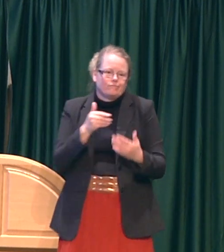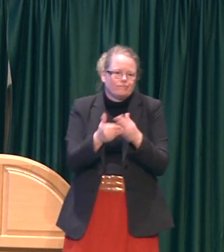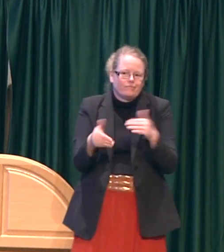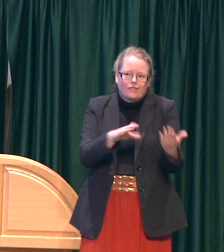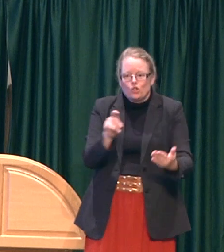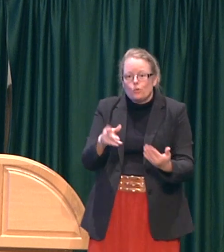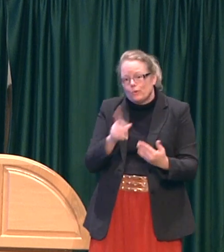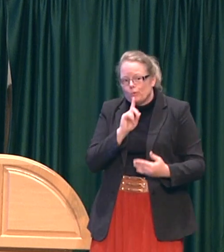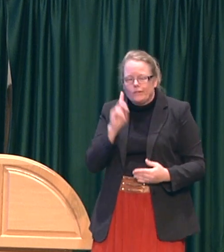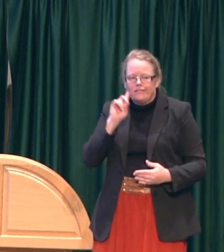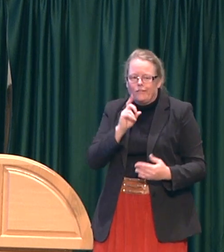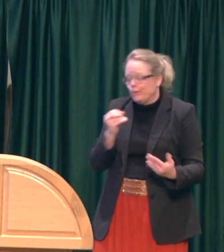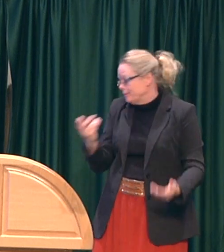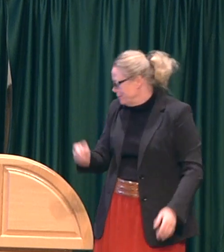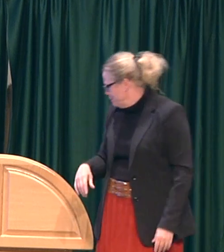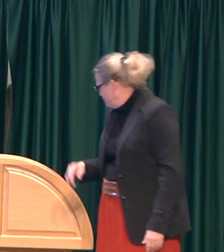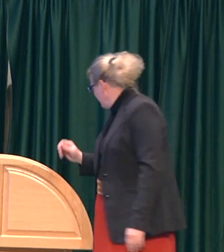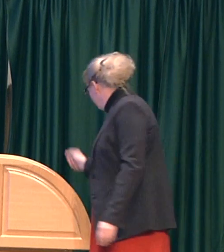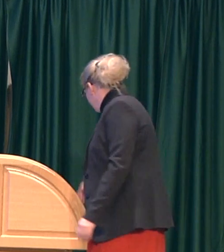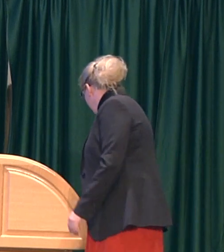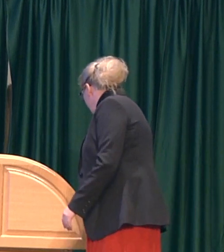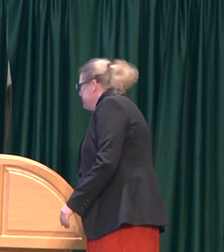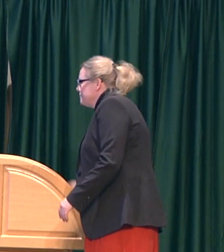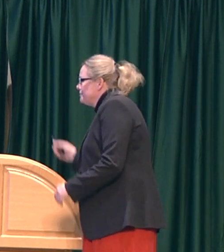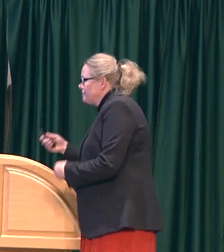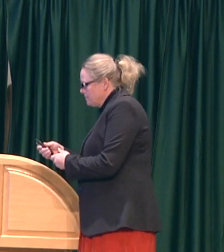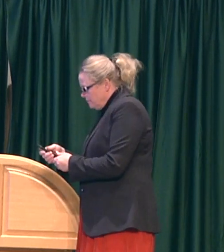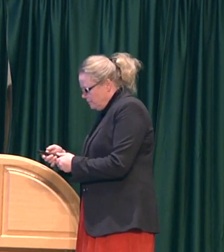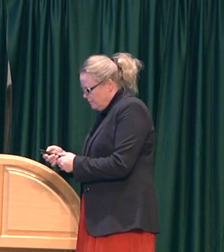of hearing. And as she got closer to death, she became more and more deaf.